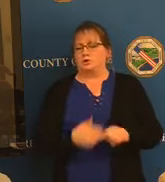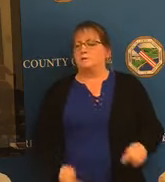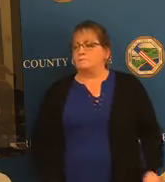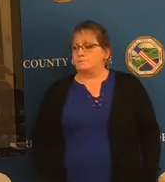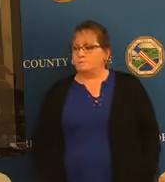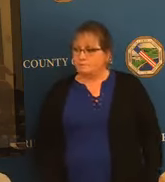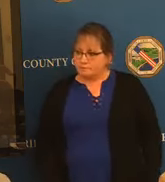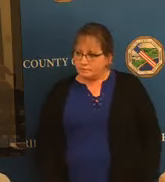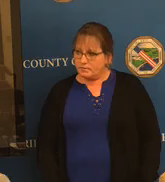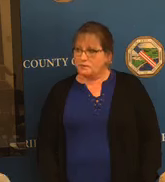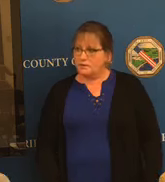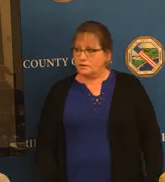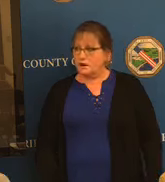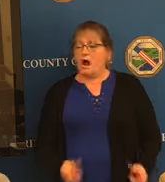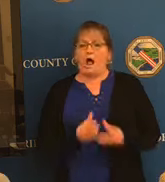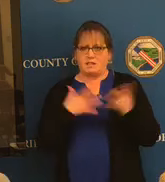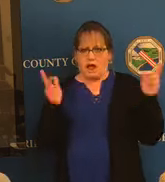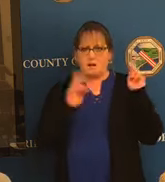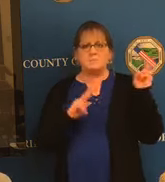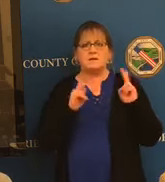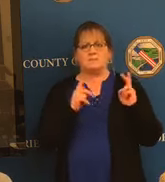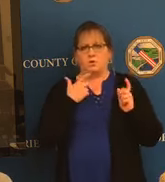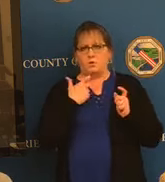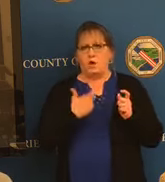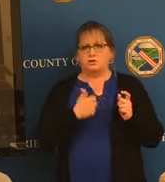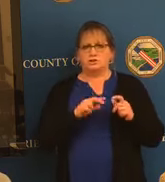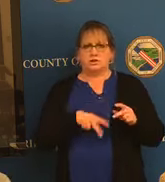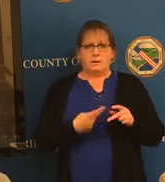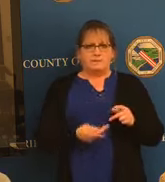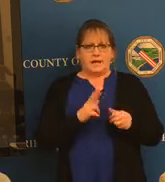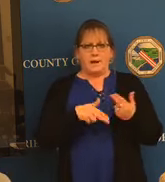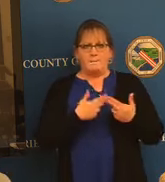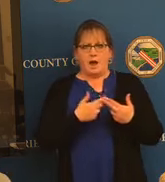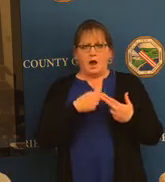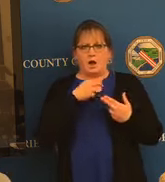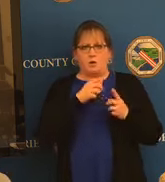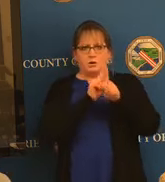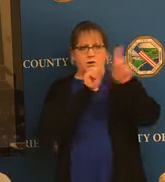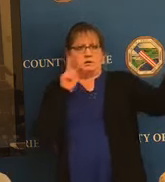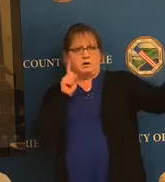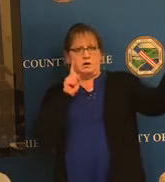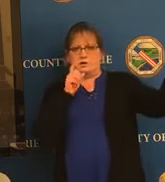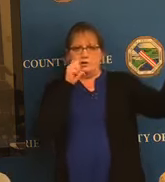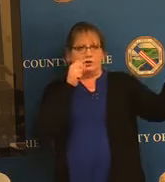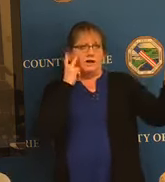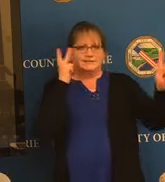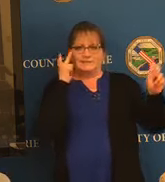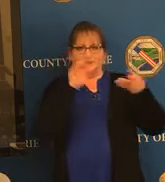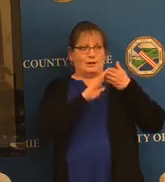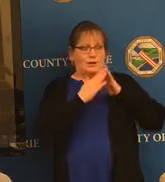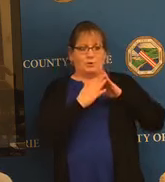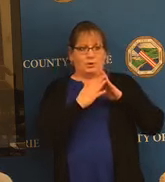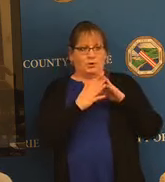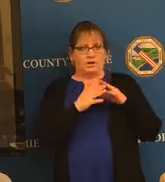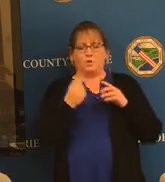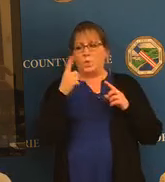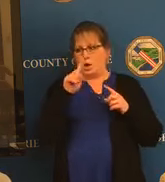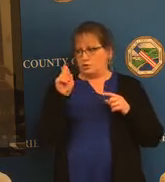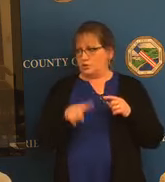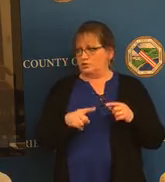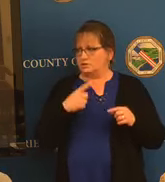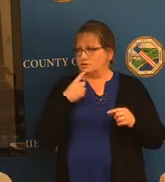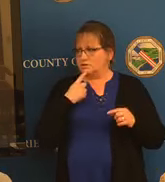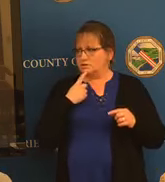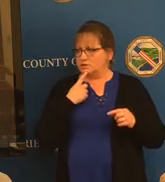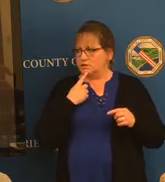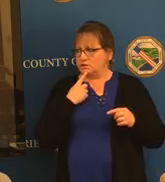here's a question. Well, a lot of people watching are upset about the lack of physical distancing that they're seeing in the community. One of the questions is, can